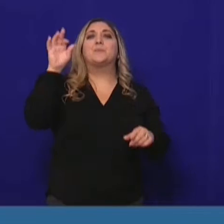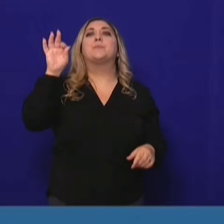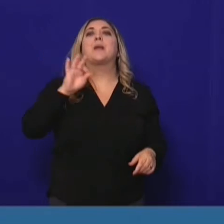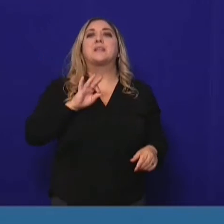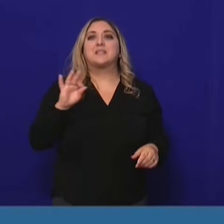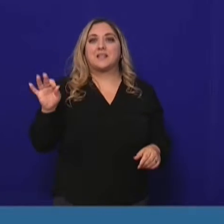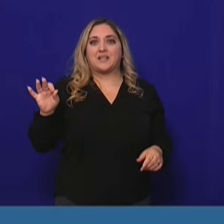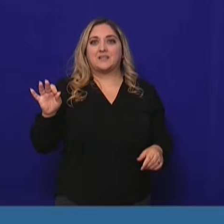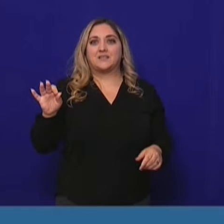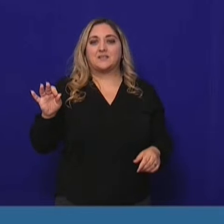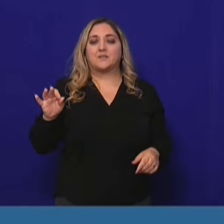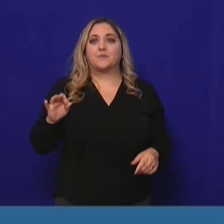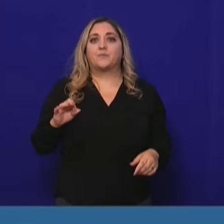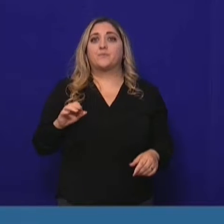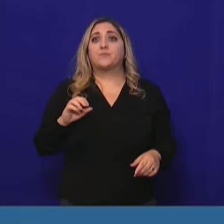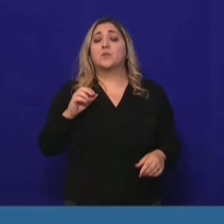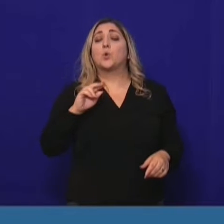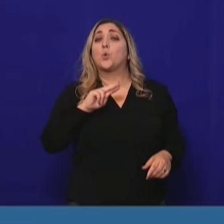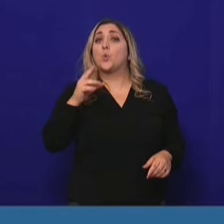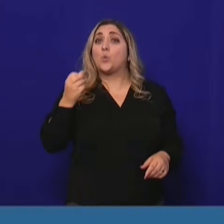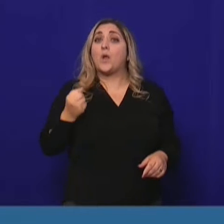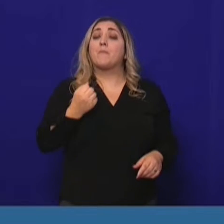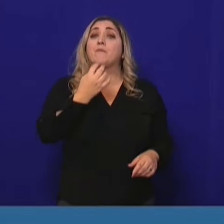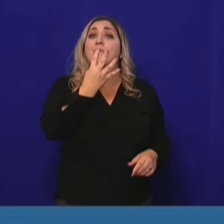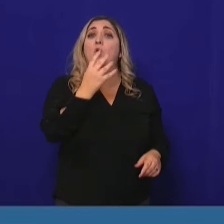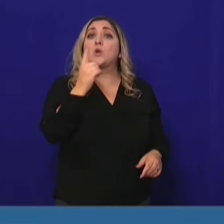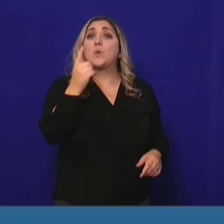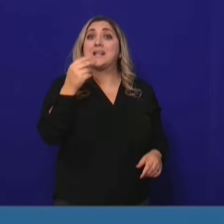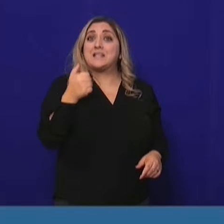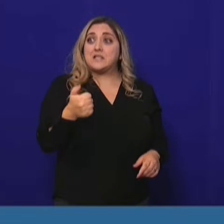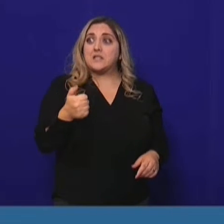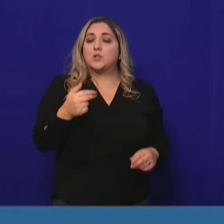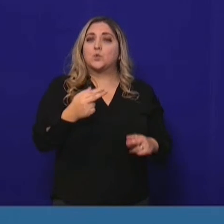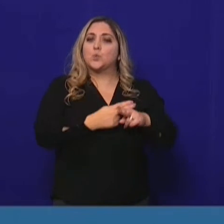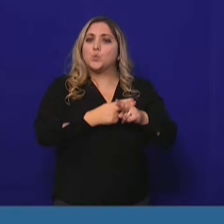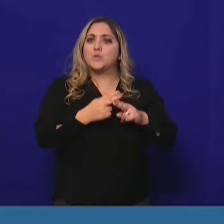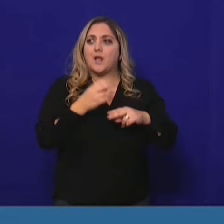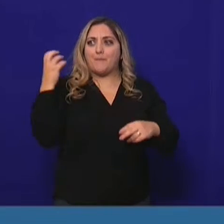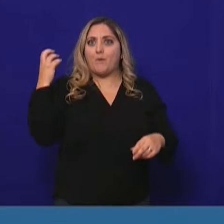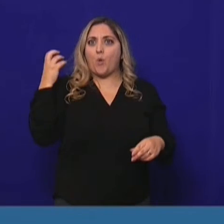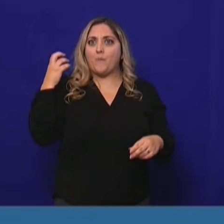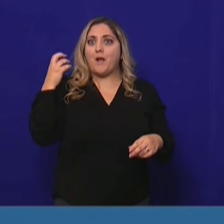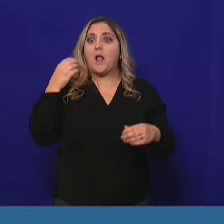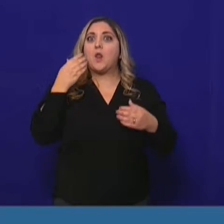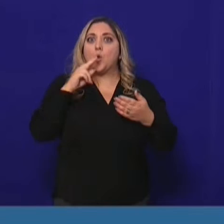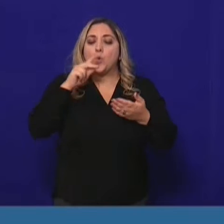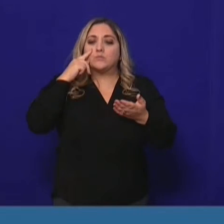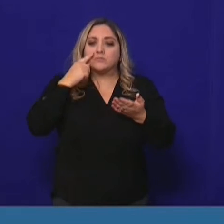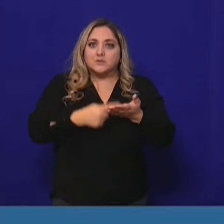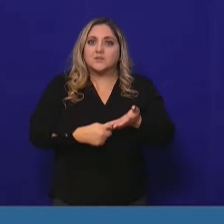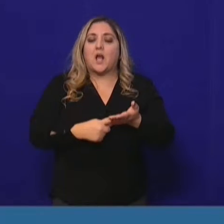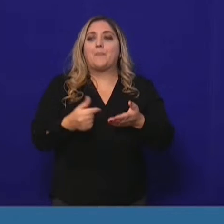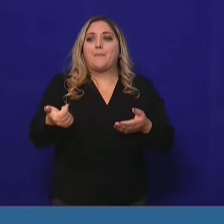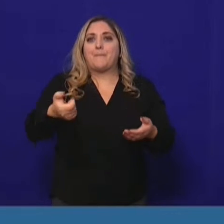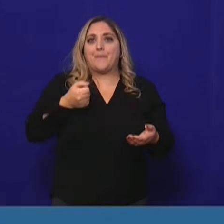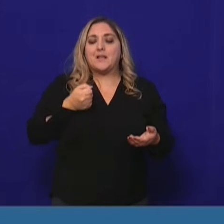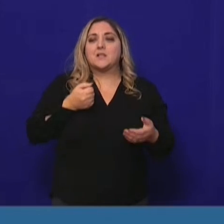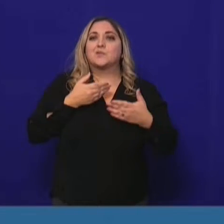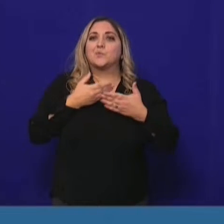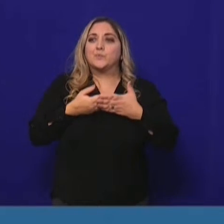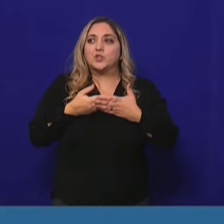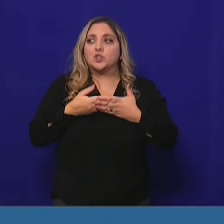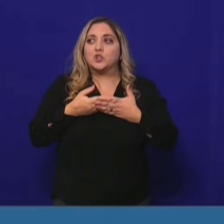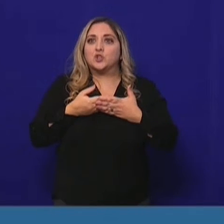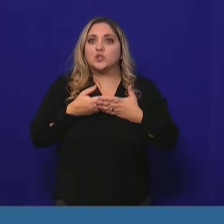18% tal-popolazzjoni u kellna 416 li propju daħlu l-code fil-mobile tagħhom u minn hemmhekk ikun tela il-messaġġ